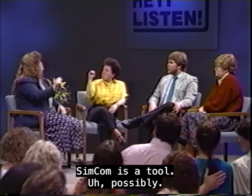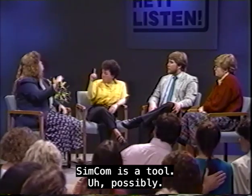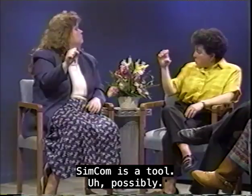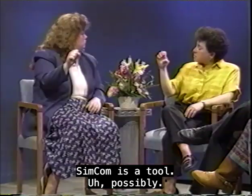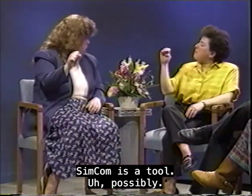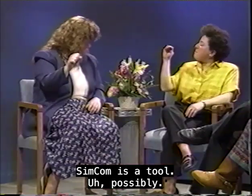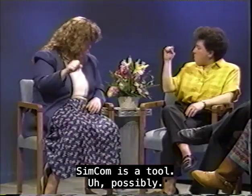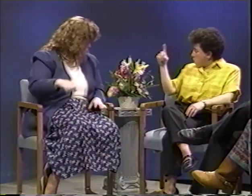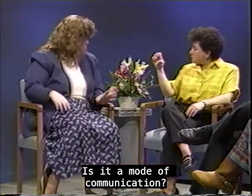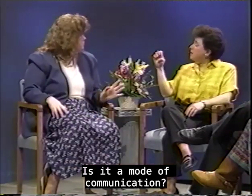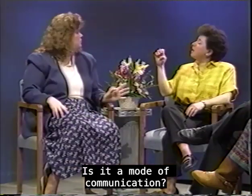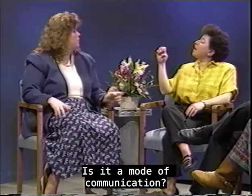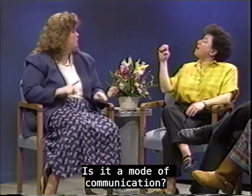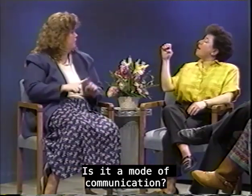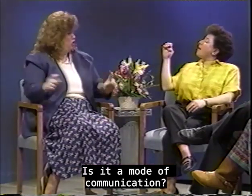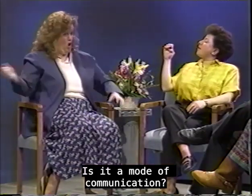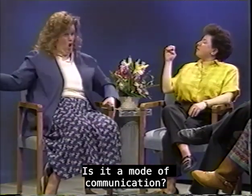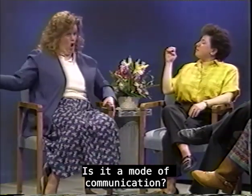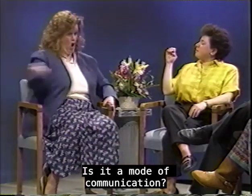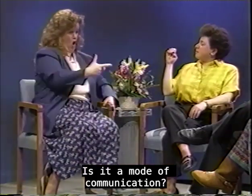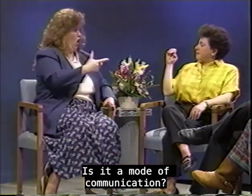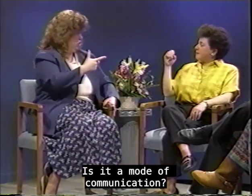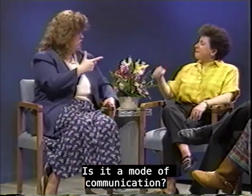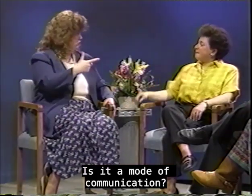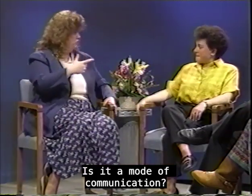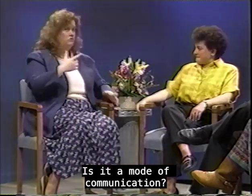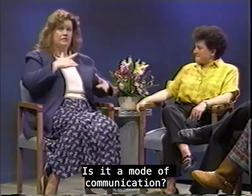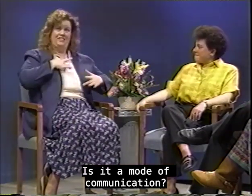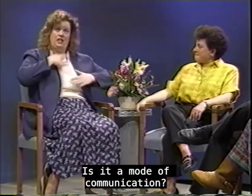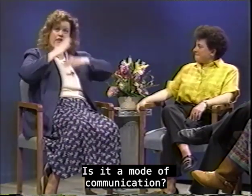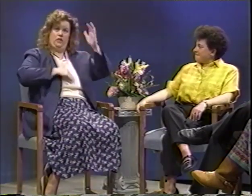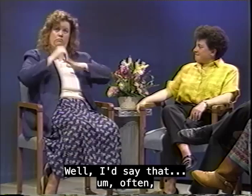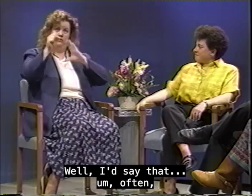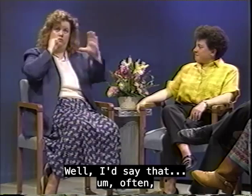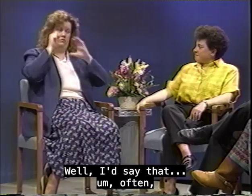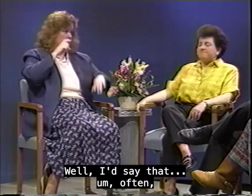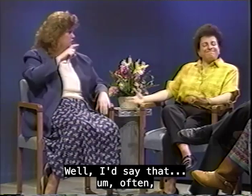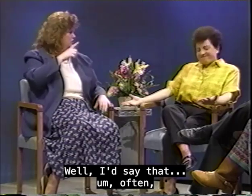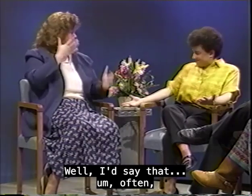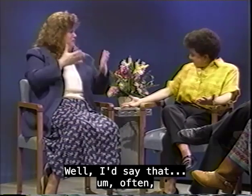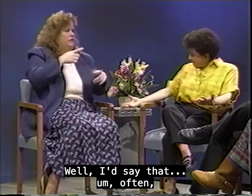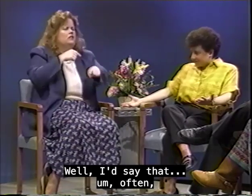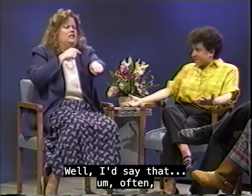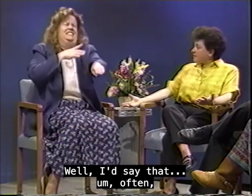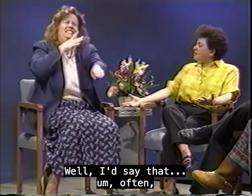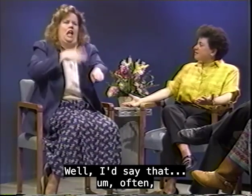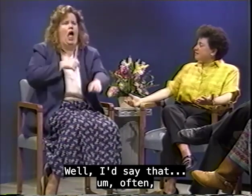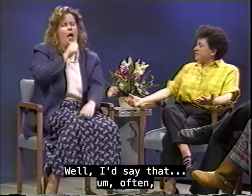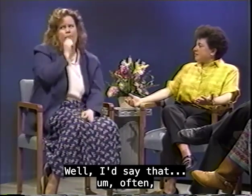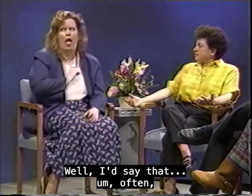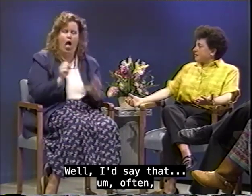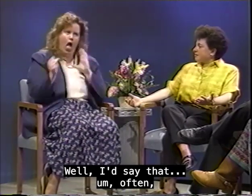mean? Is it a mode of communication? Well, I'd say that